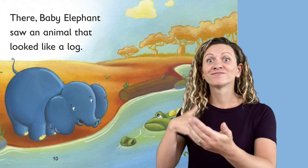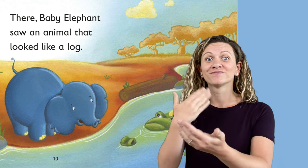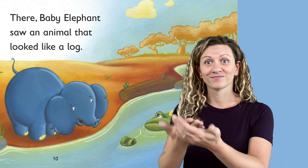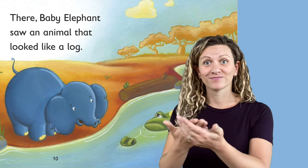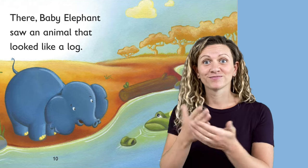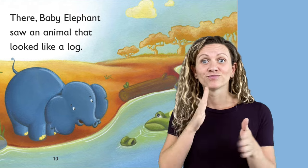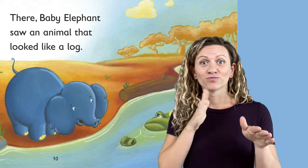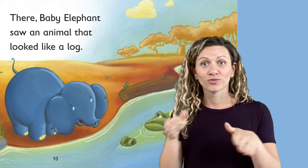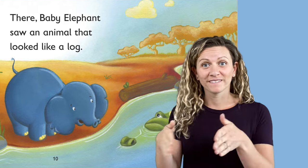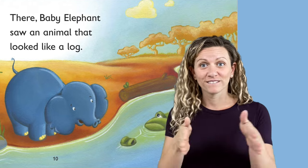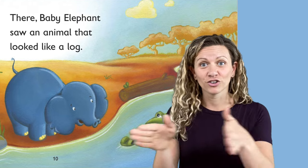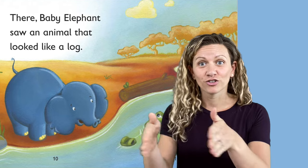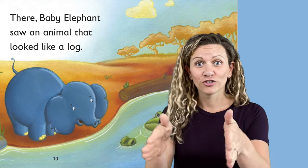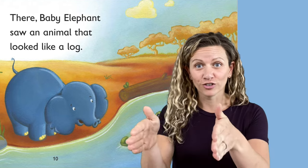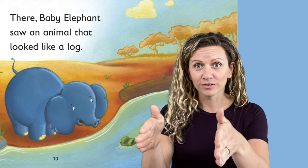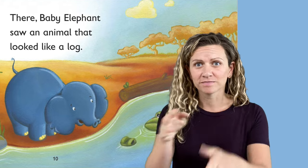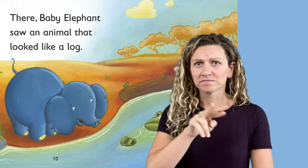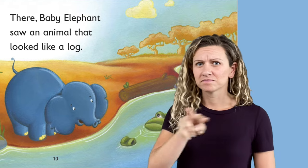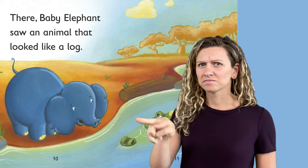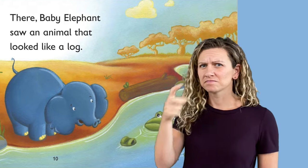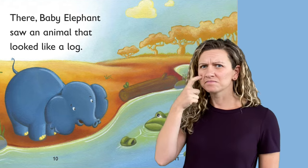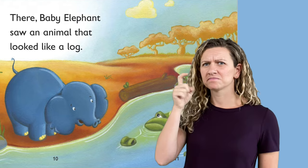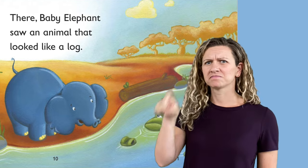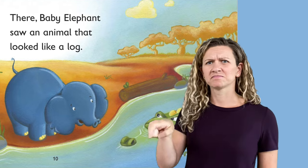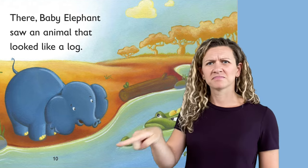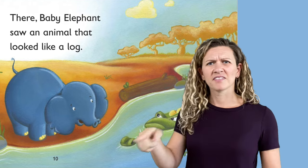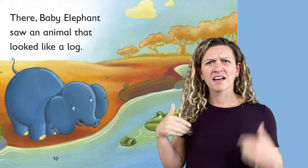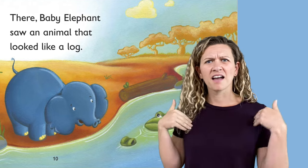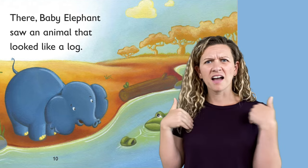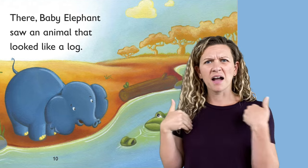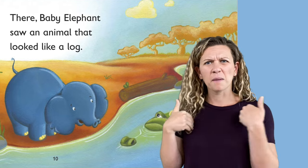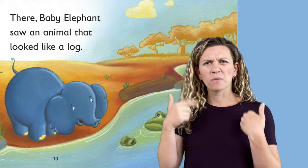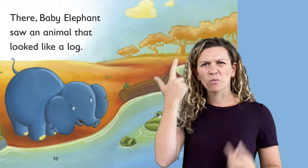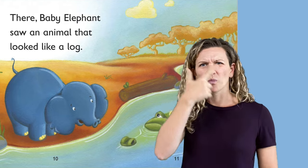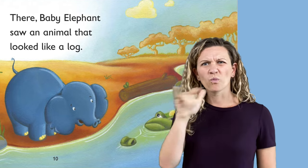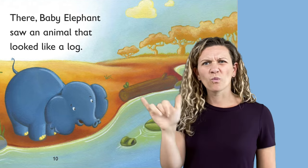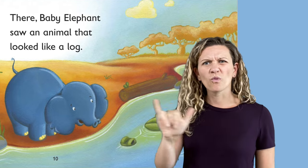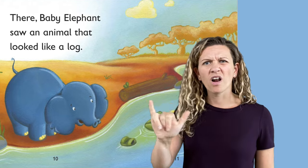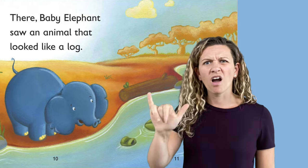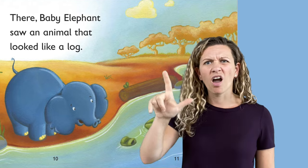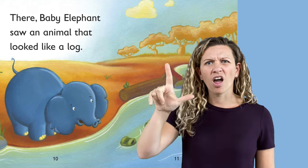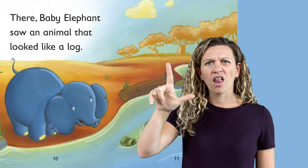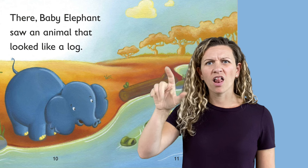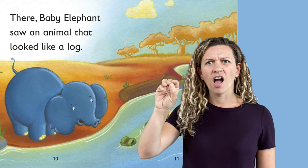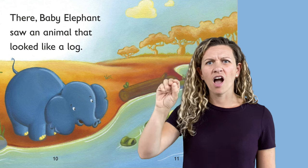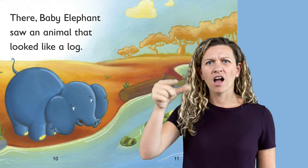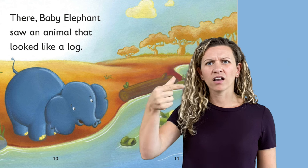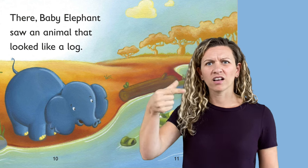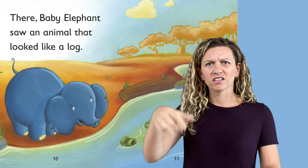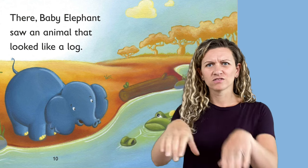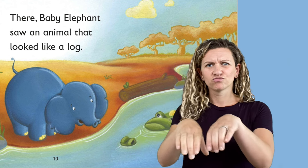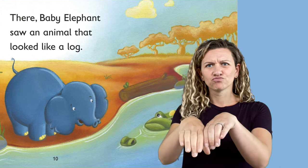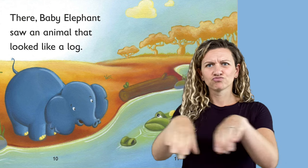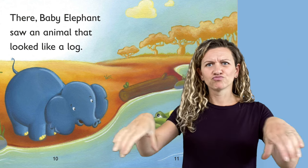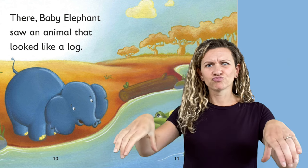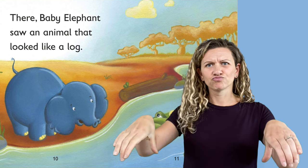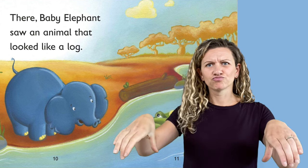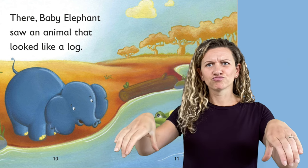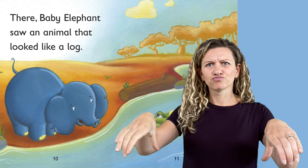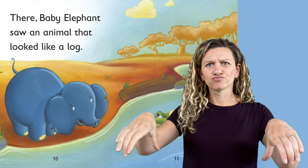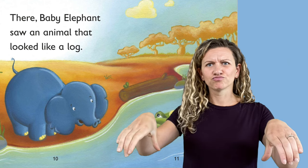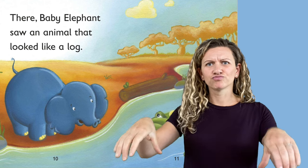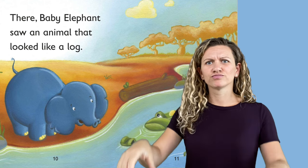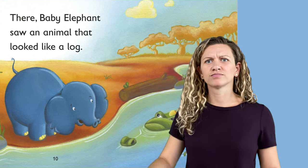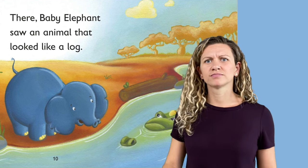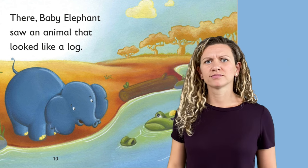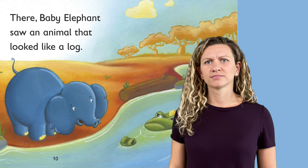There, baby elephant saw an animal that looked like a log There,